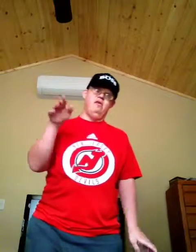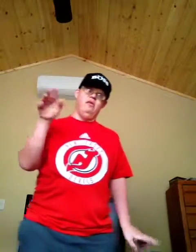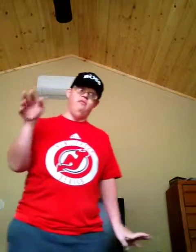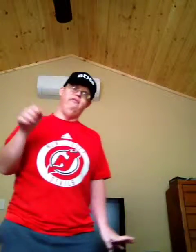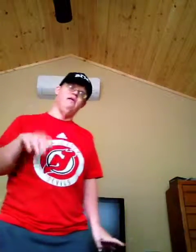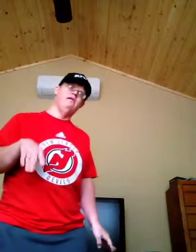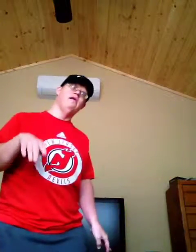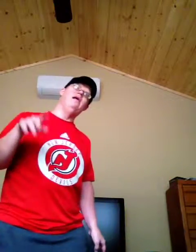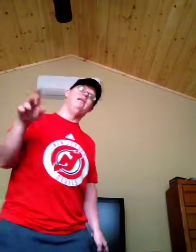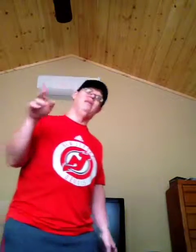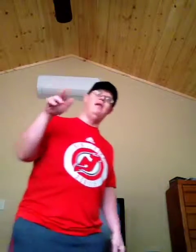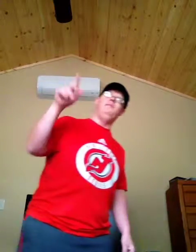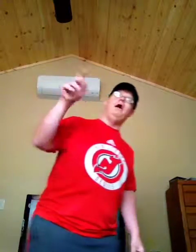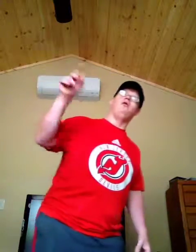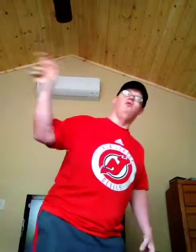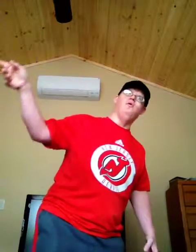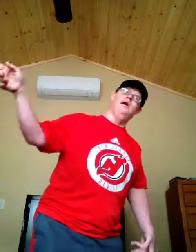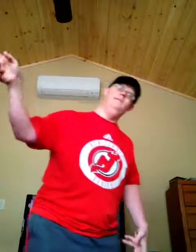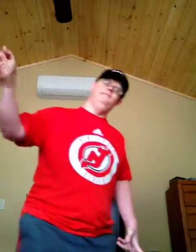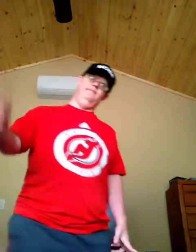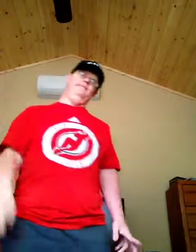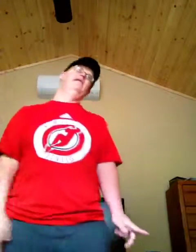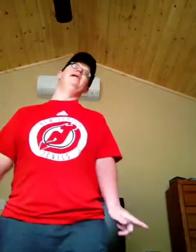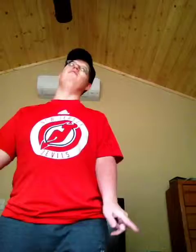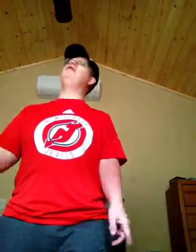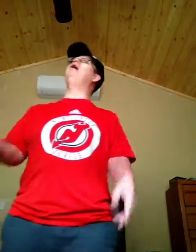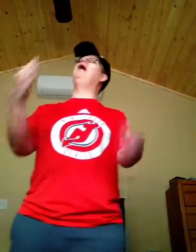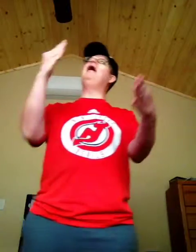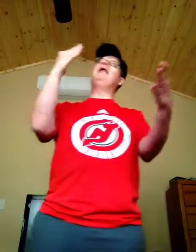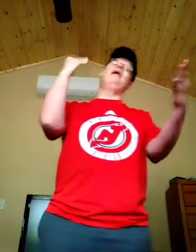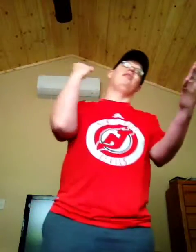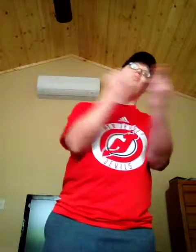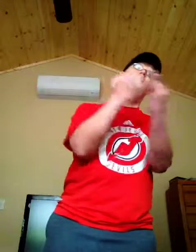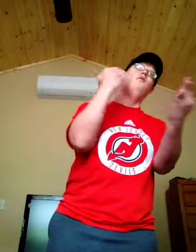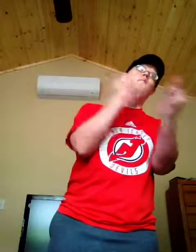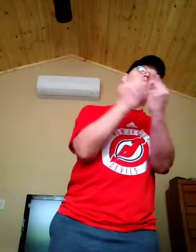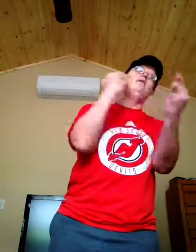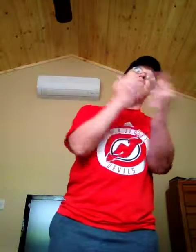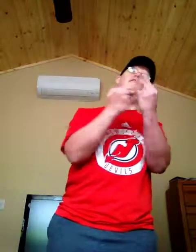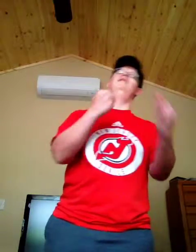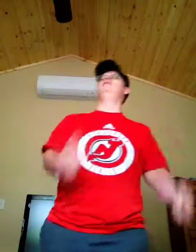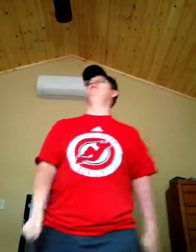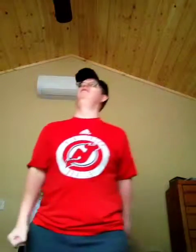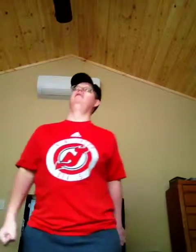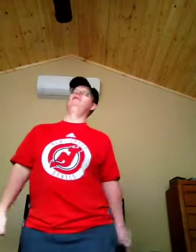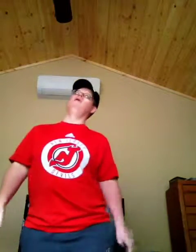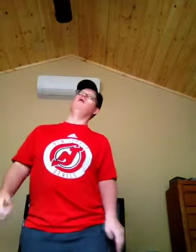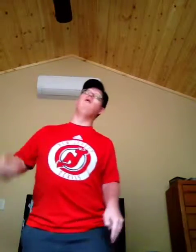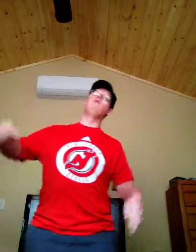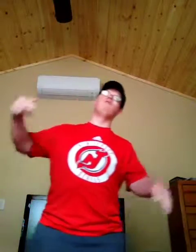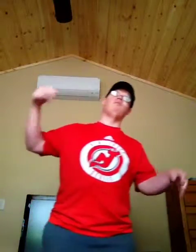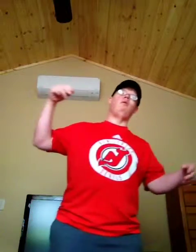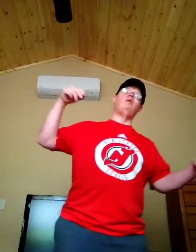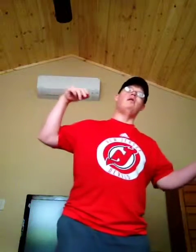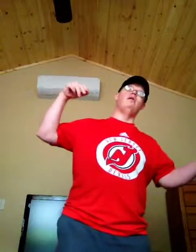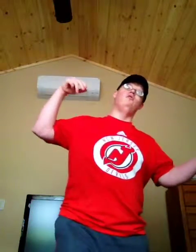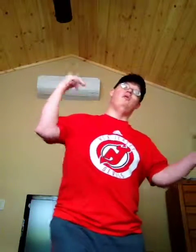his vehicle and I said it back to him. We had so much fun. We were listening to